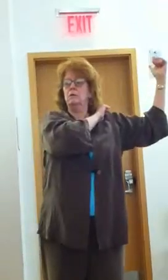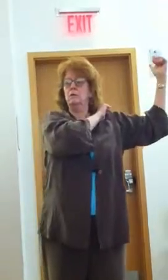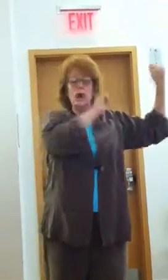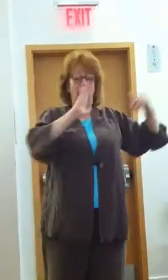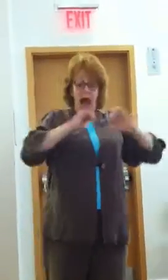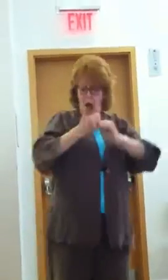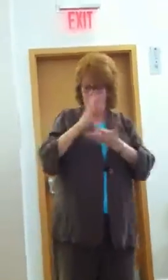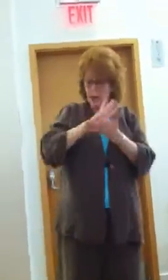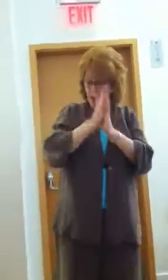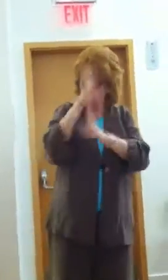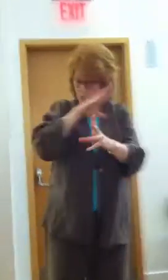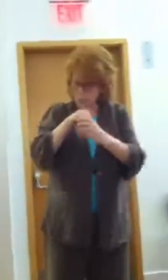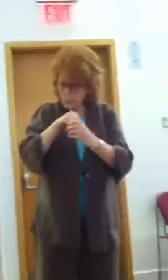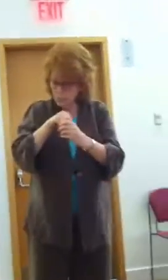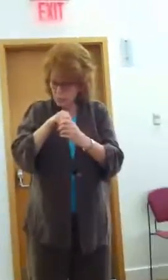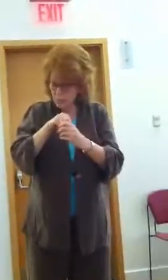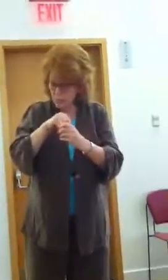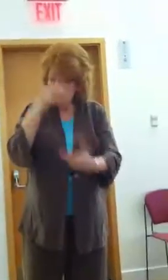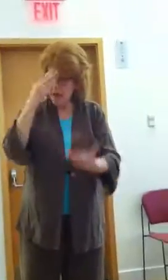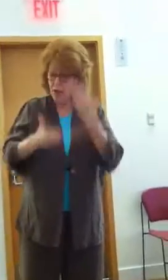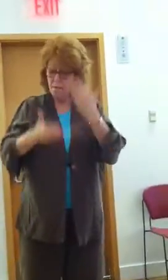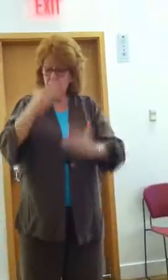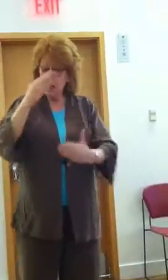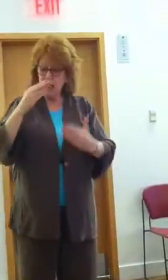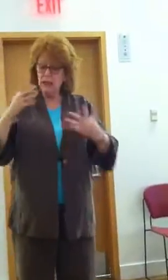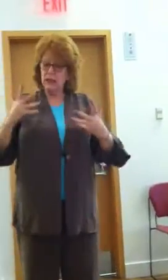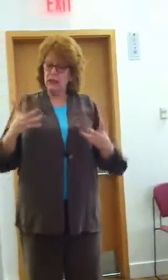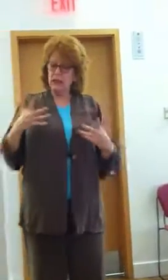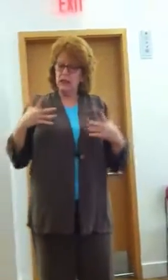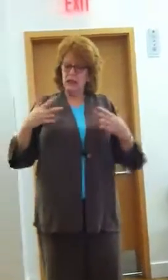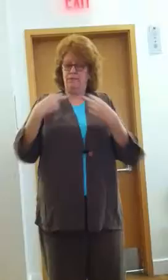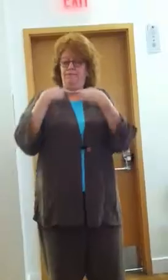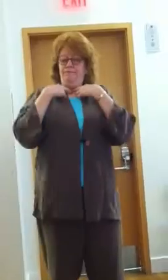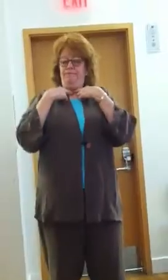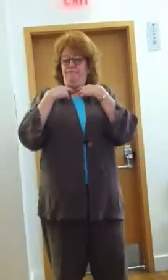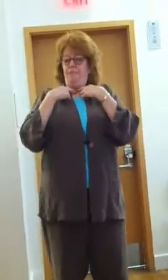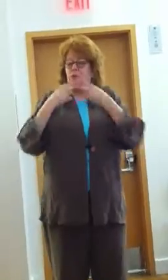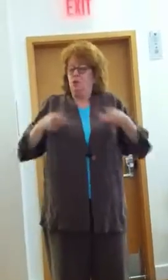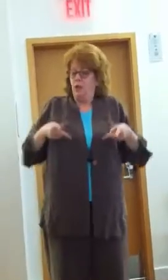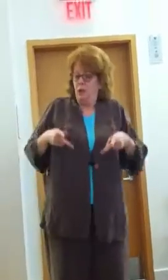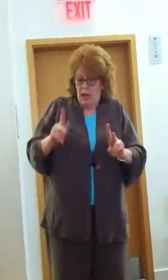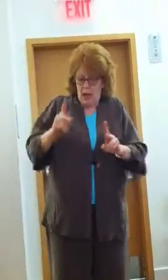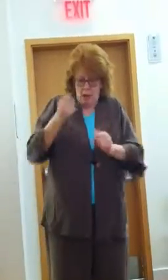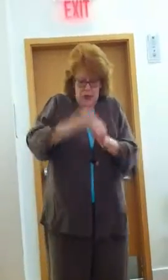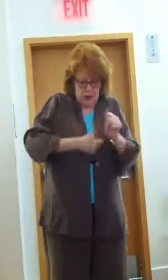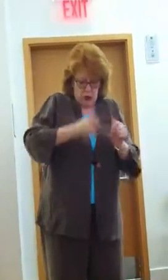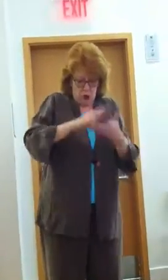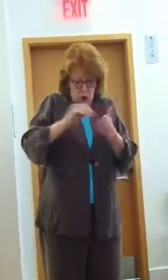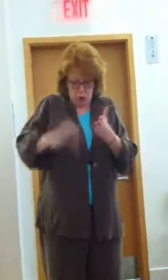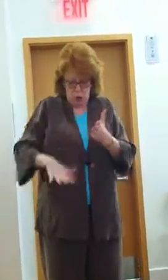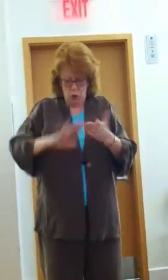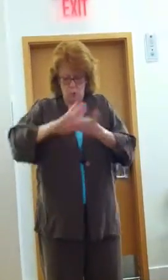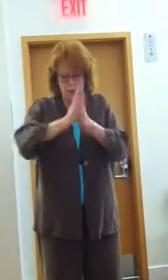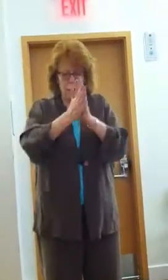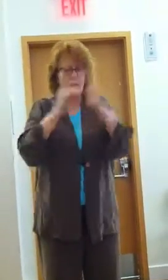inclusive, we may be undercutting our mission to enable each of our students to reach his full